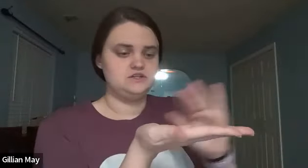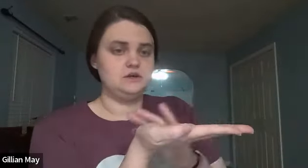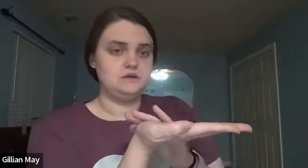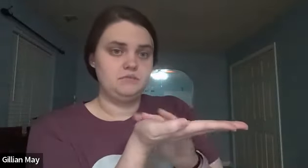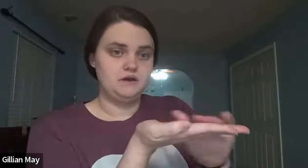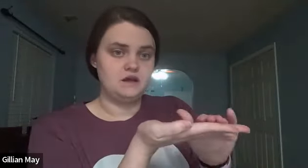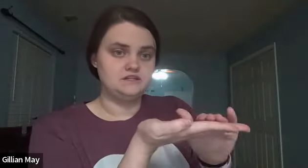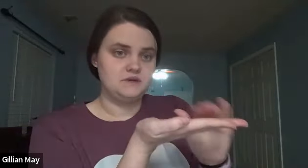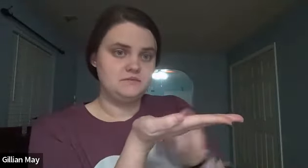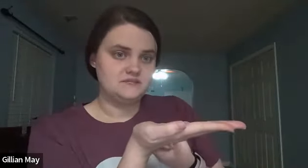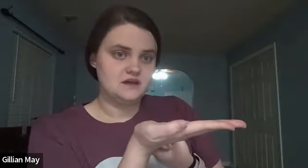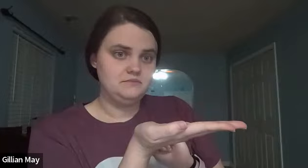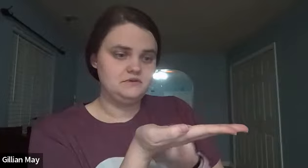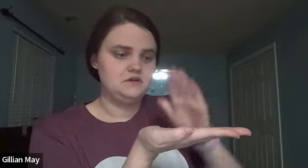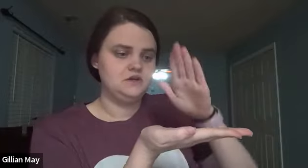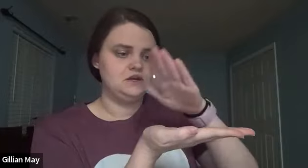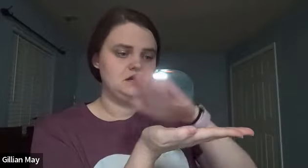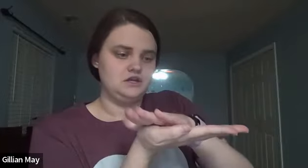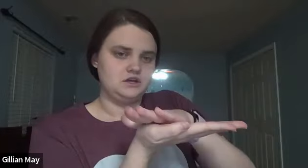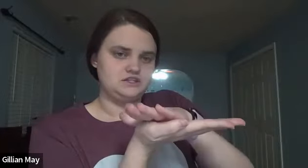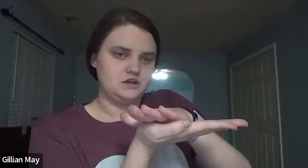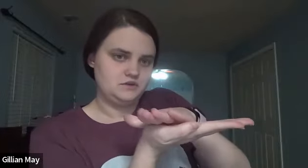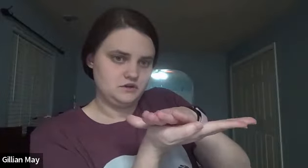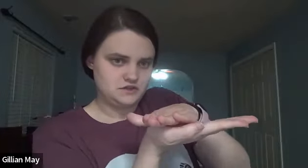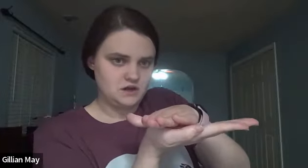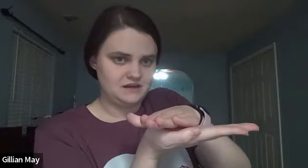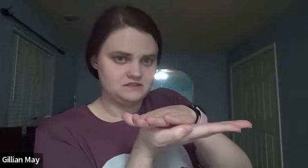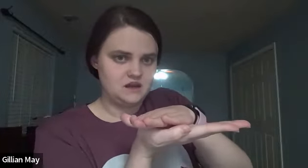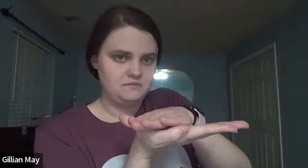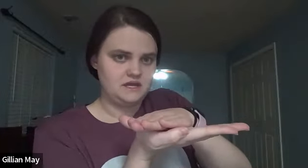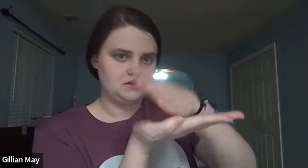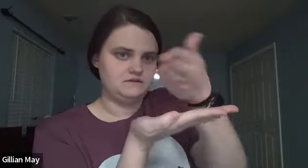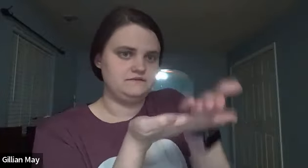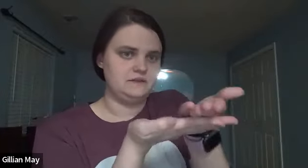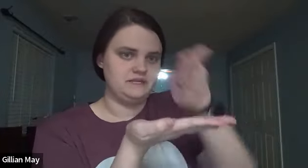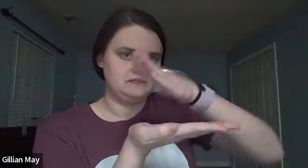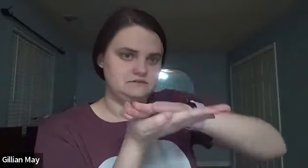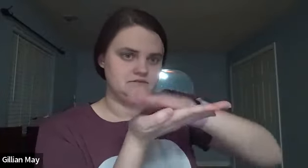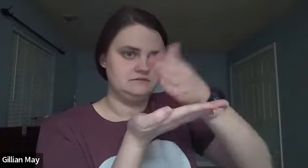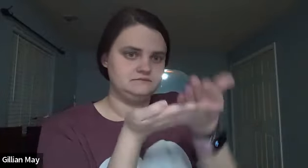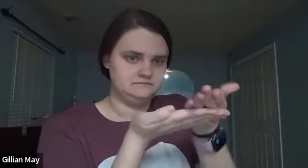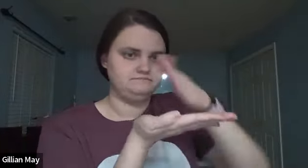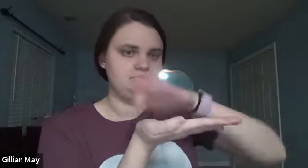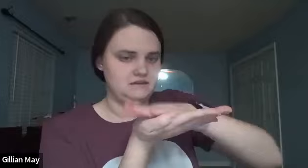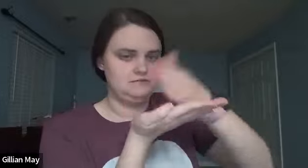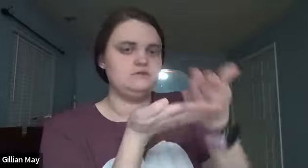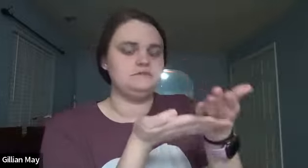your non-dominant palm is up and you're going to start with your dominant on top and you're going to flip it back and forth.